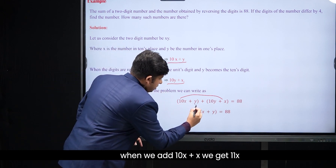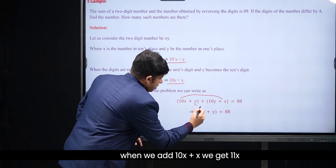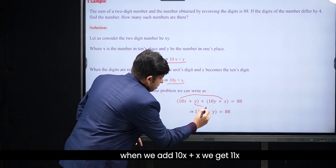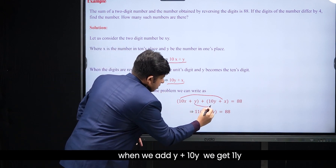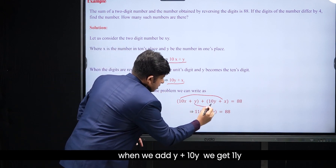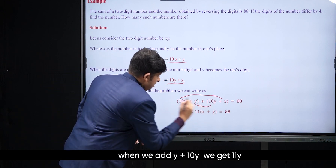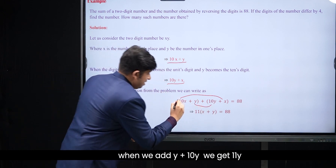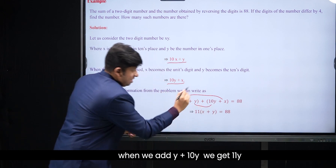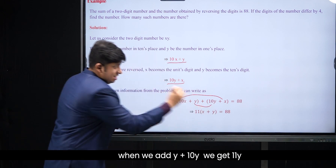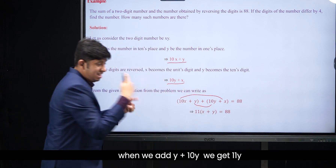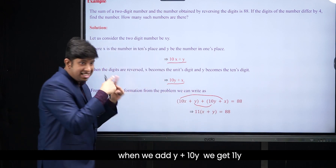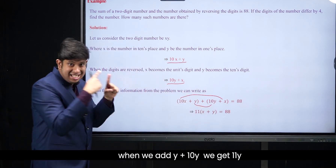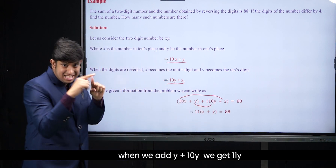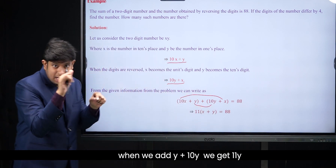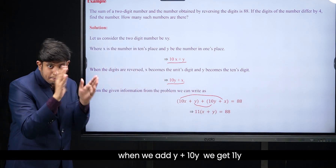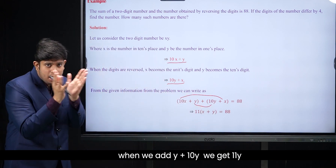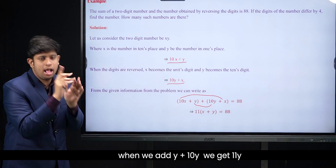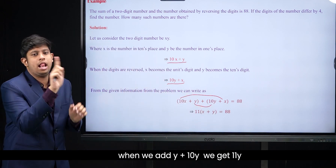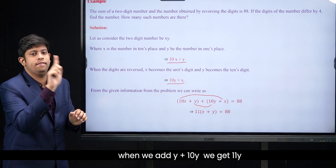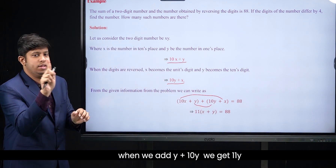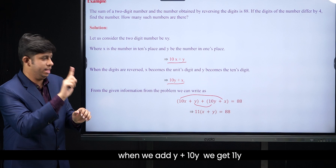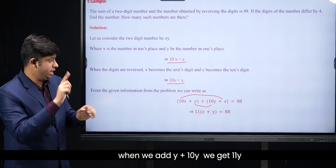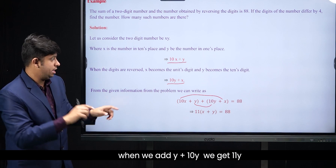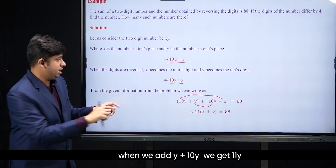11x. When we add y plus 10y, we get 11y.